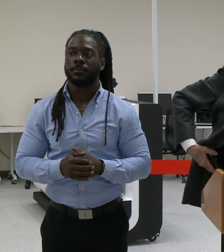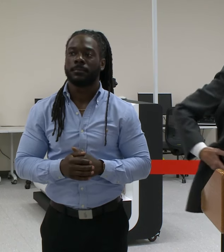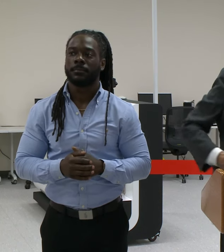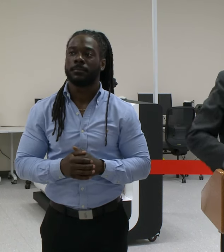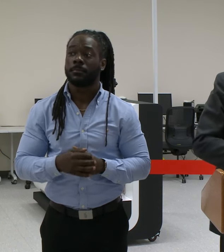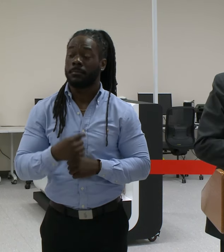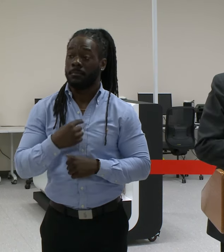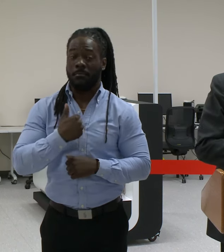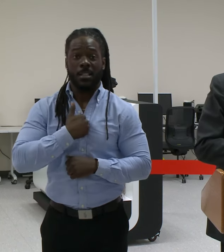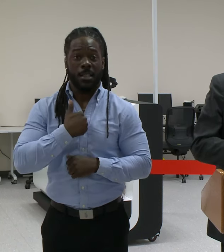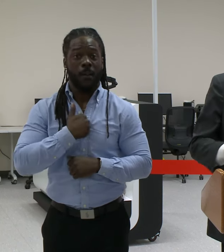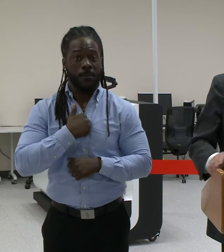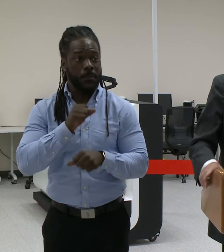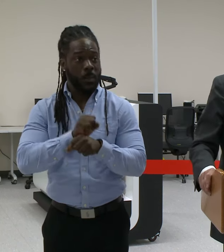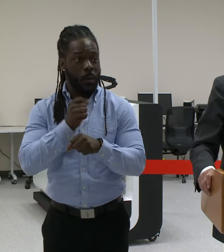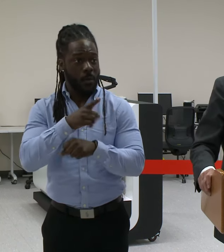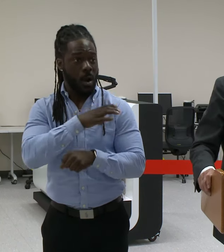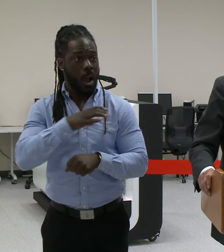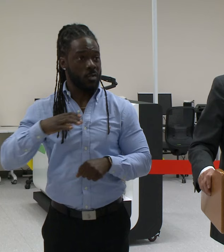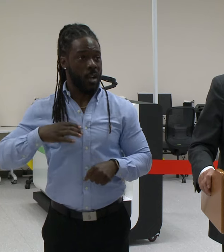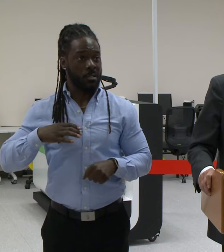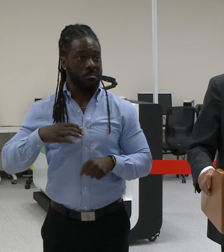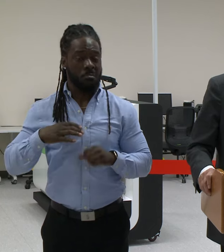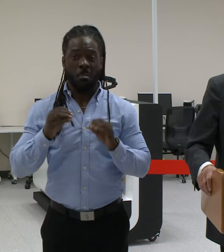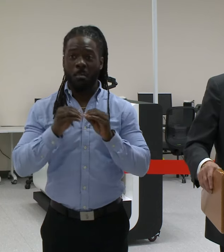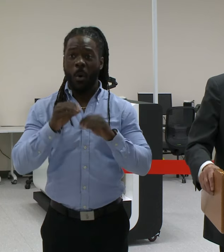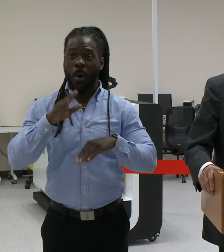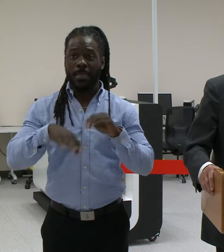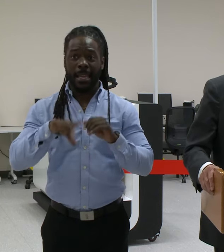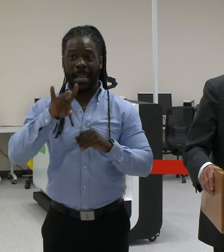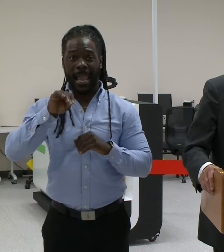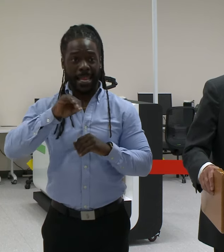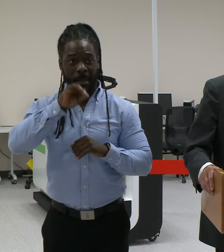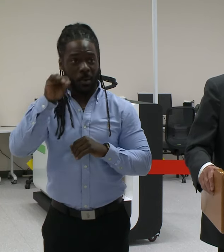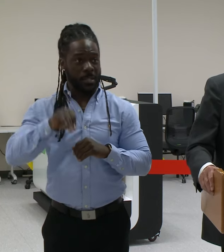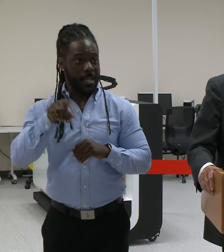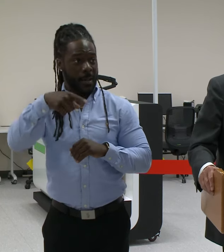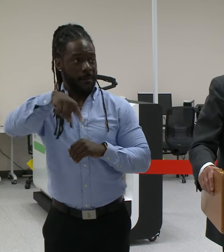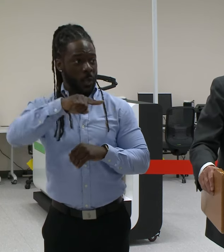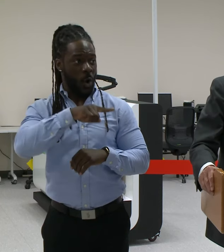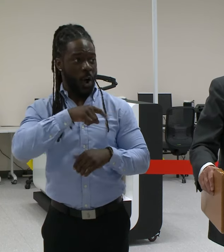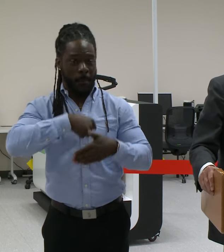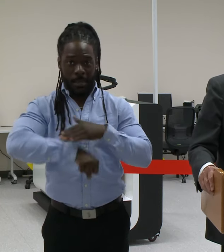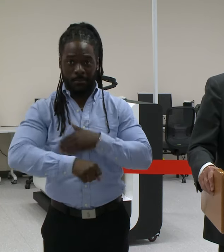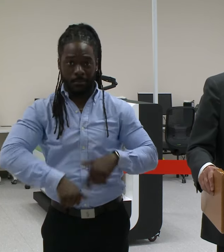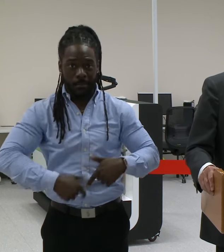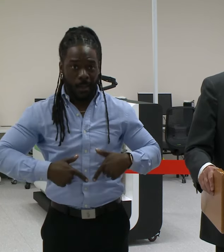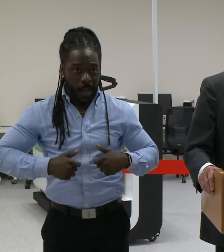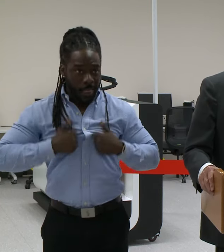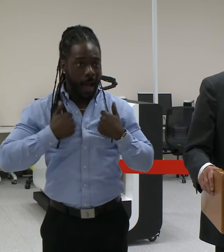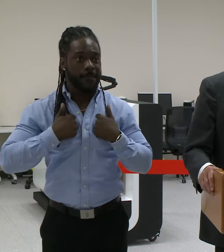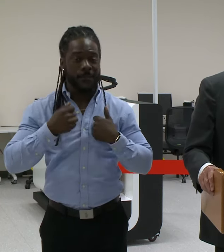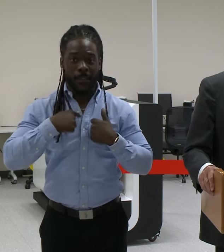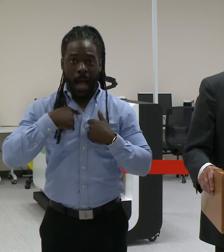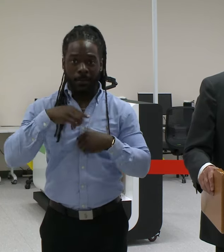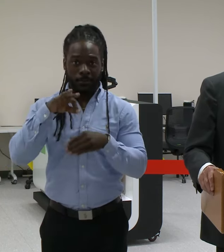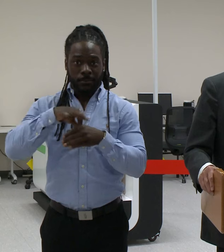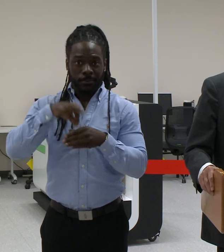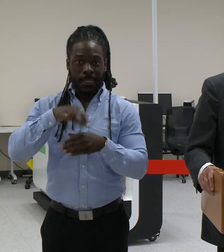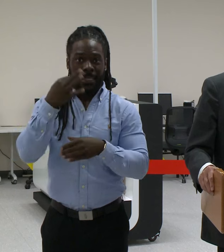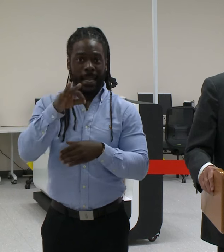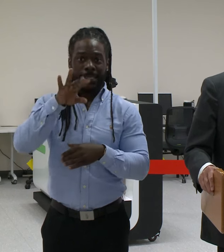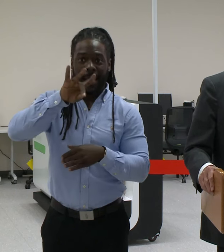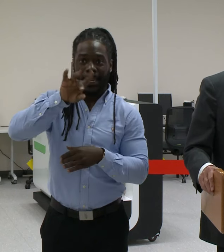I've been in Congress longer than probably 80% of you have been born. I was elected to Congress in